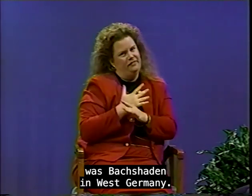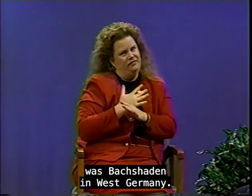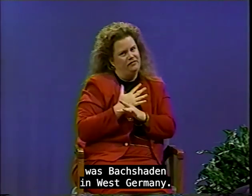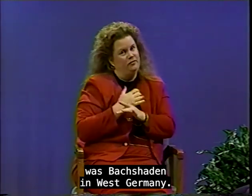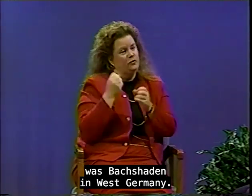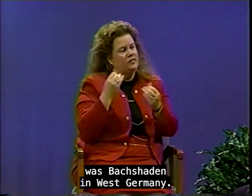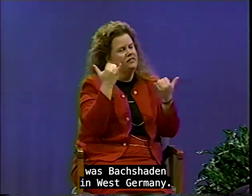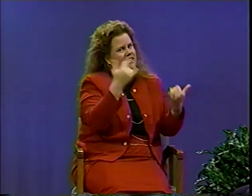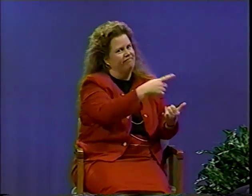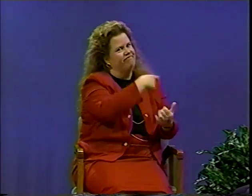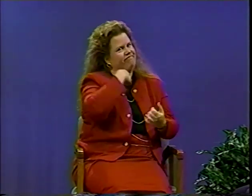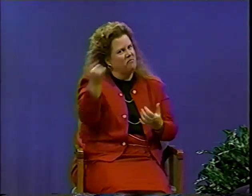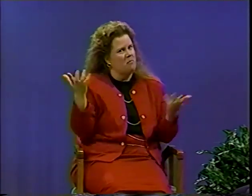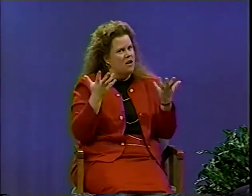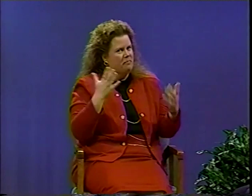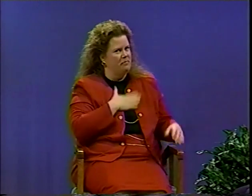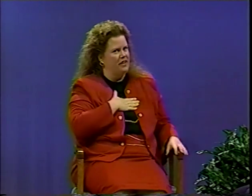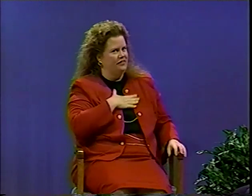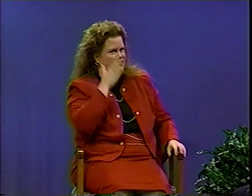in West Germany.